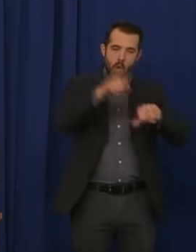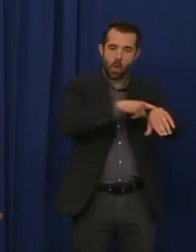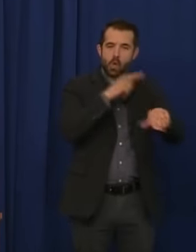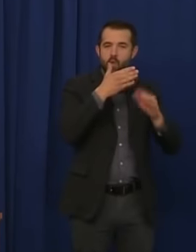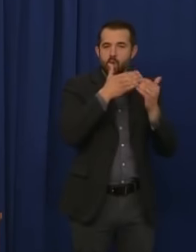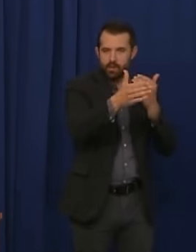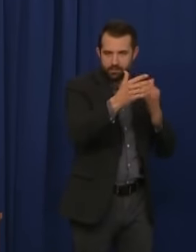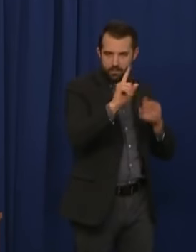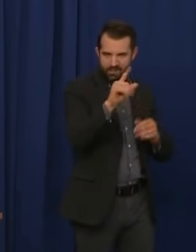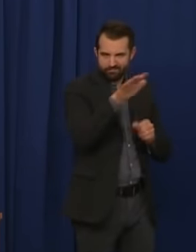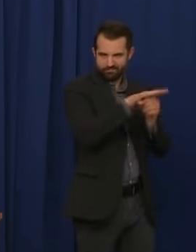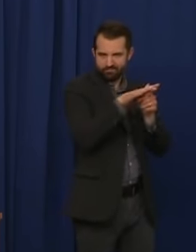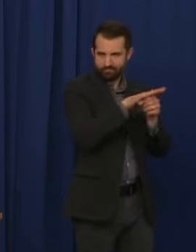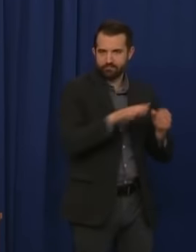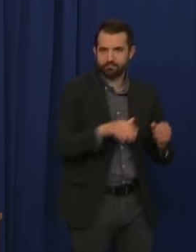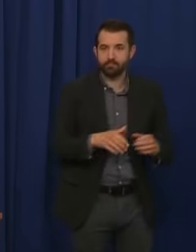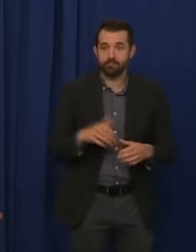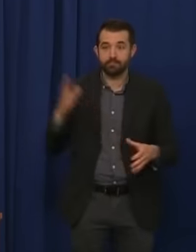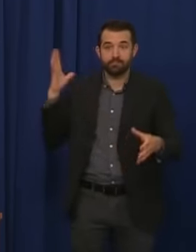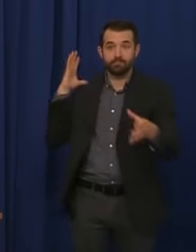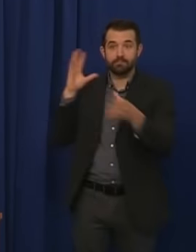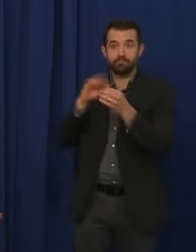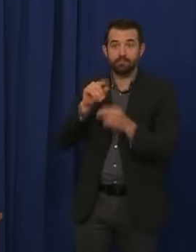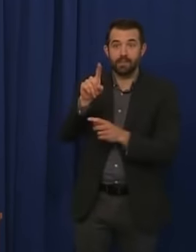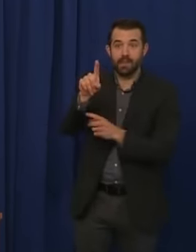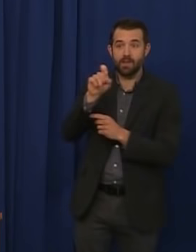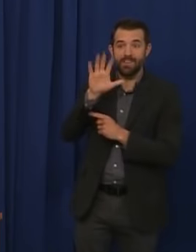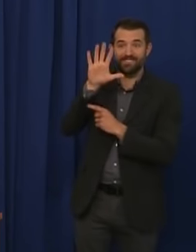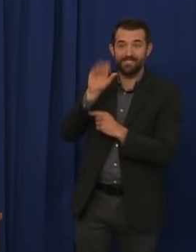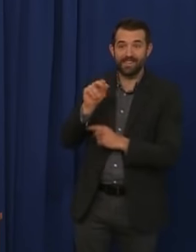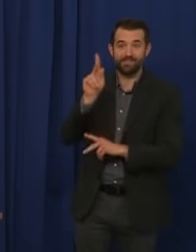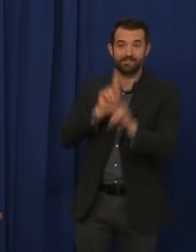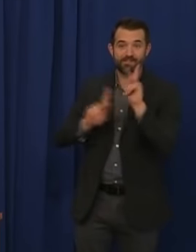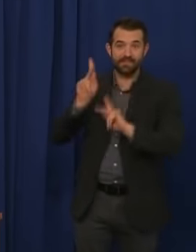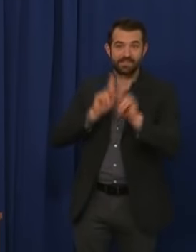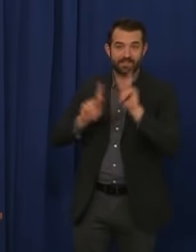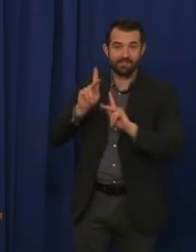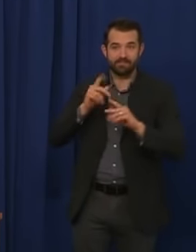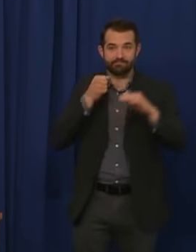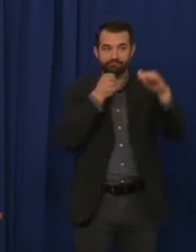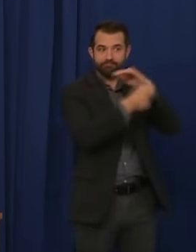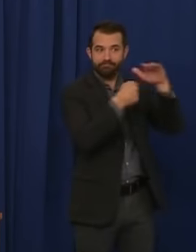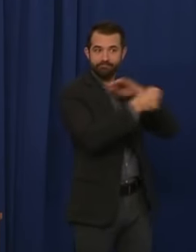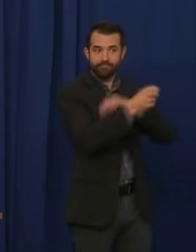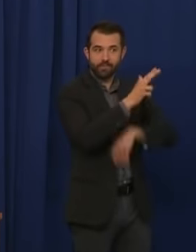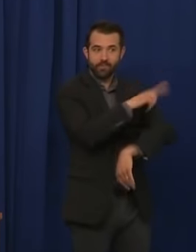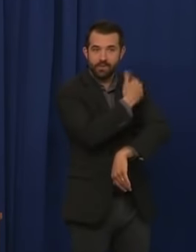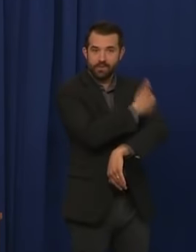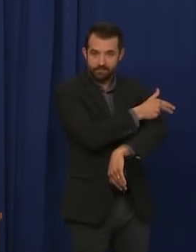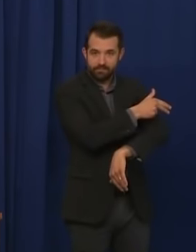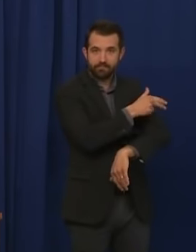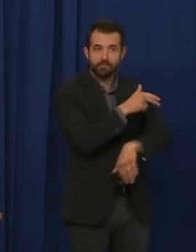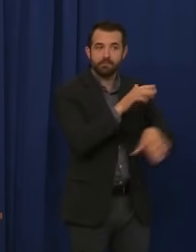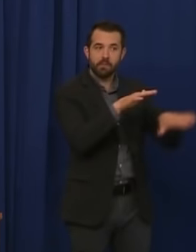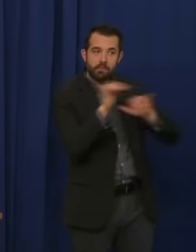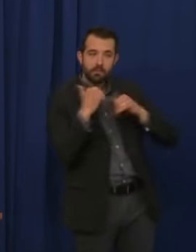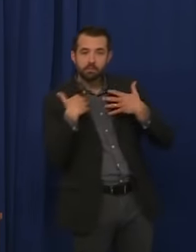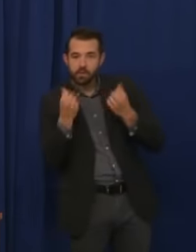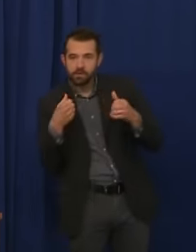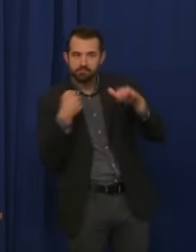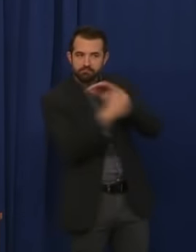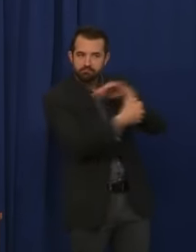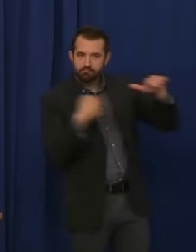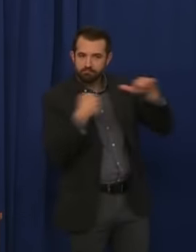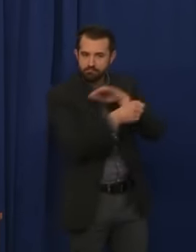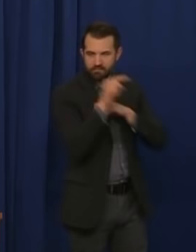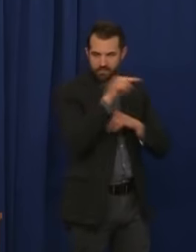Overall, 150 individuals have been hospitalized at some point during their COVID-19 illness, an increase of